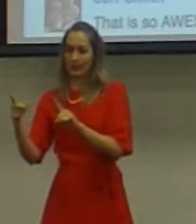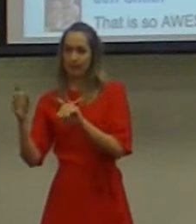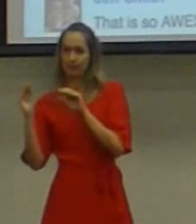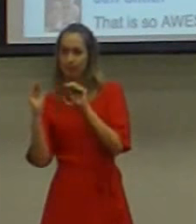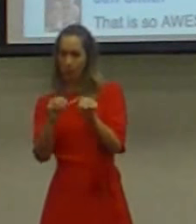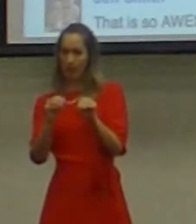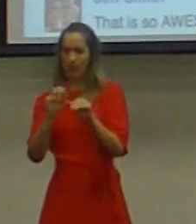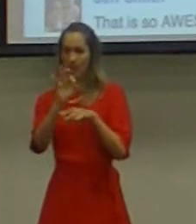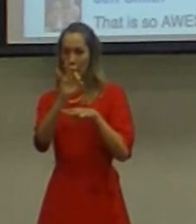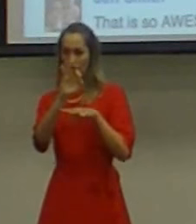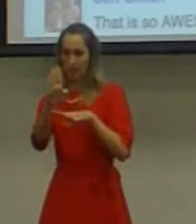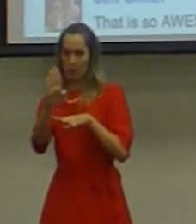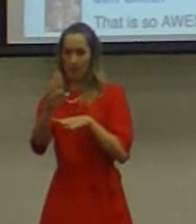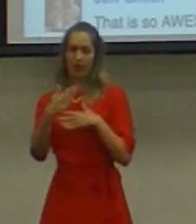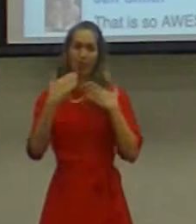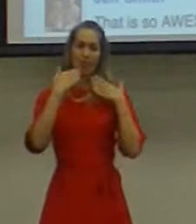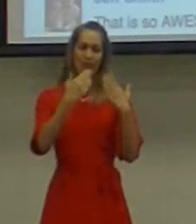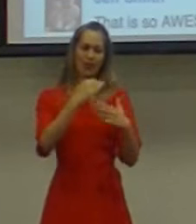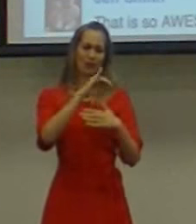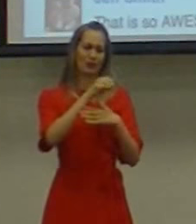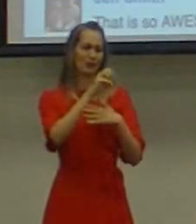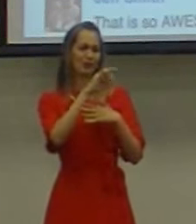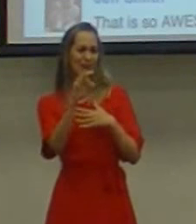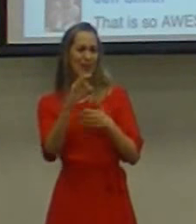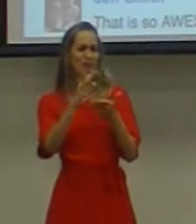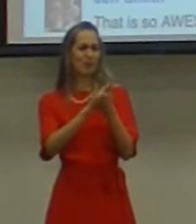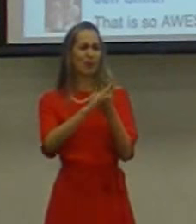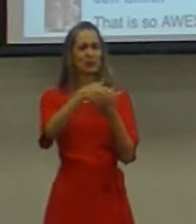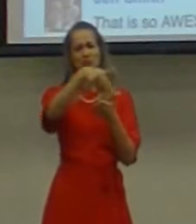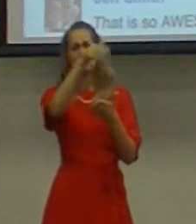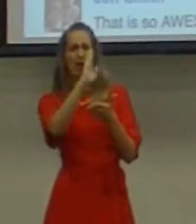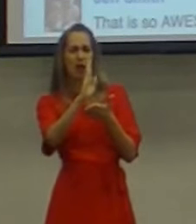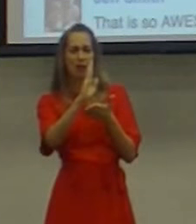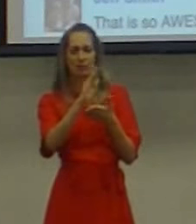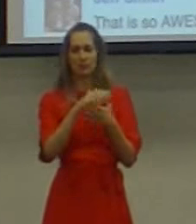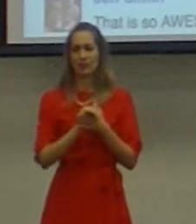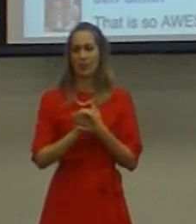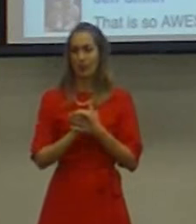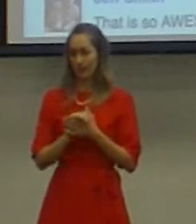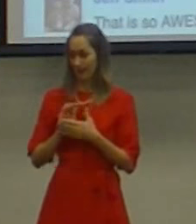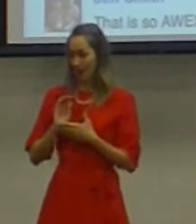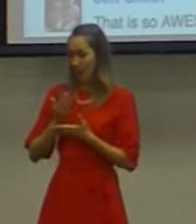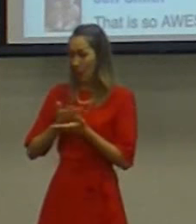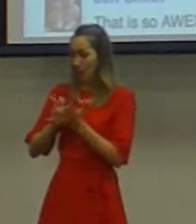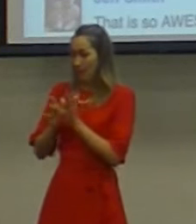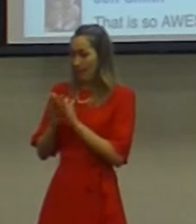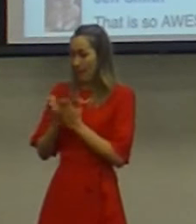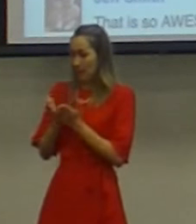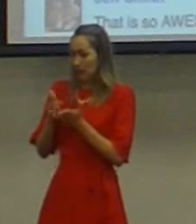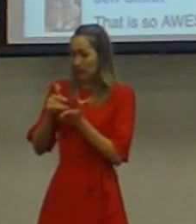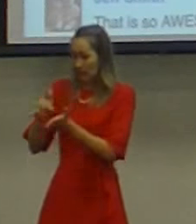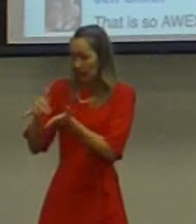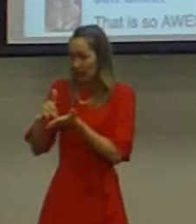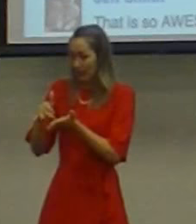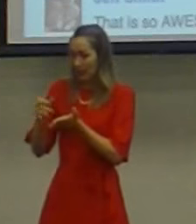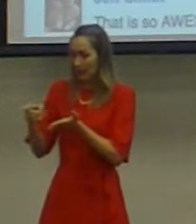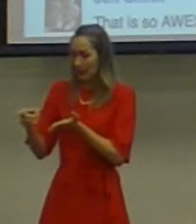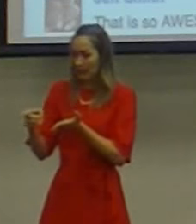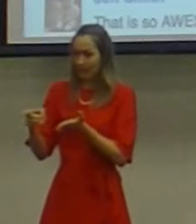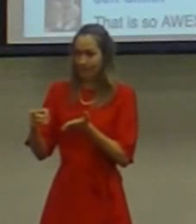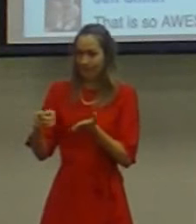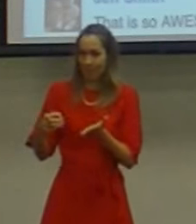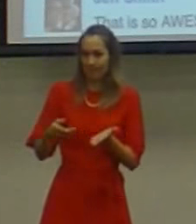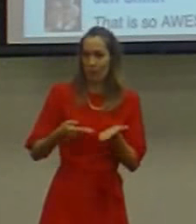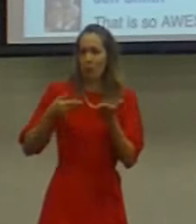here he is saying, thank you, Jeff, and praise God. And basically, that Bible study we were doing that afternoon, he brought it home, and he used